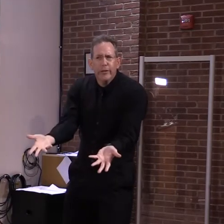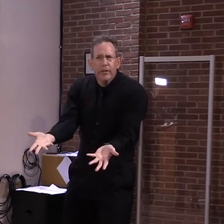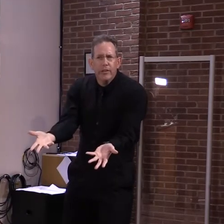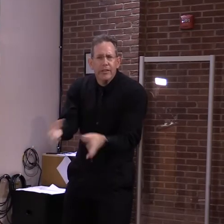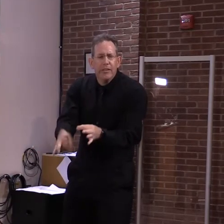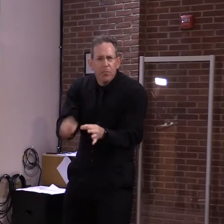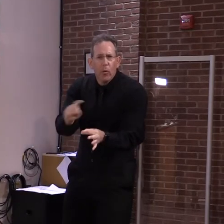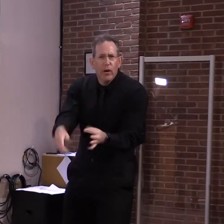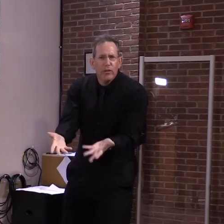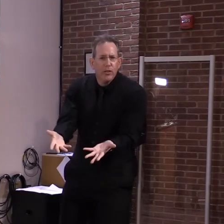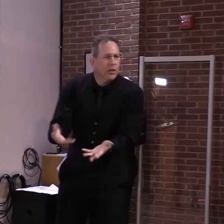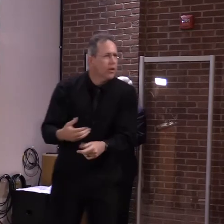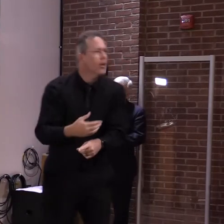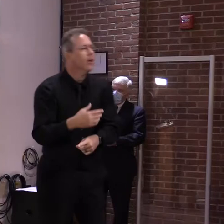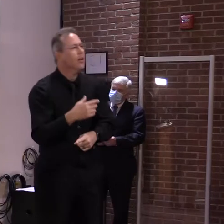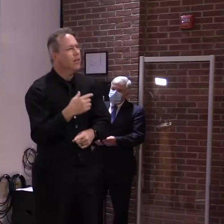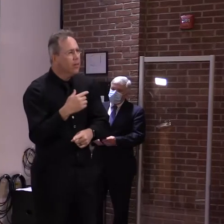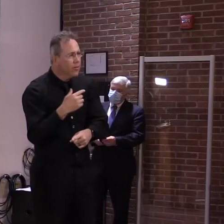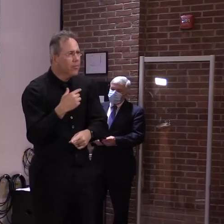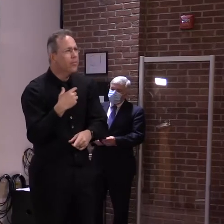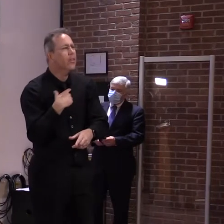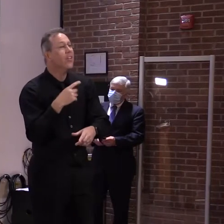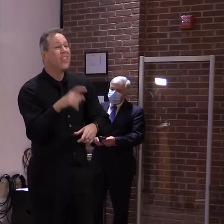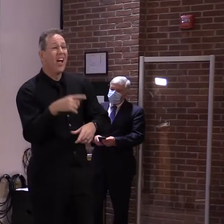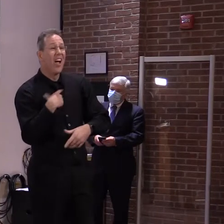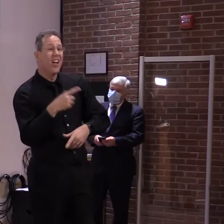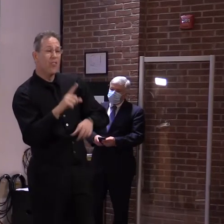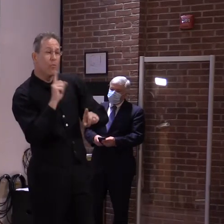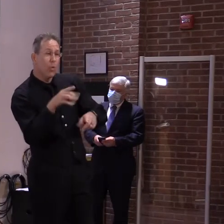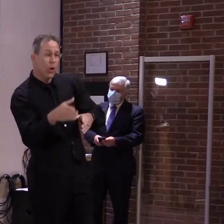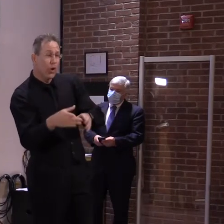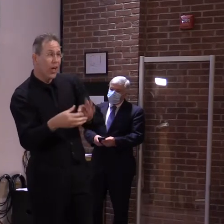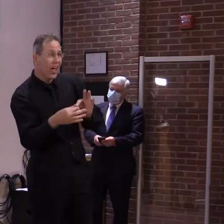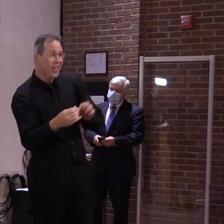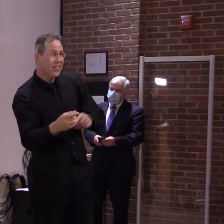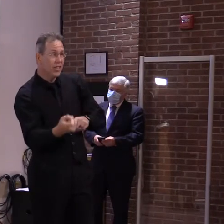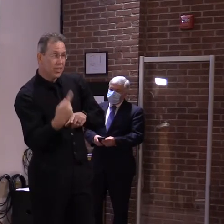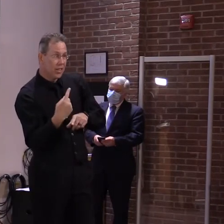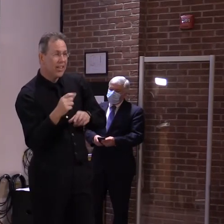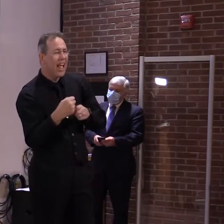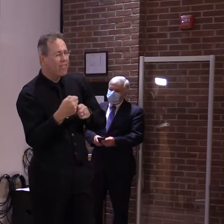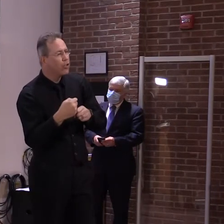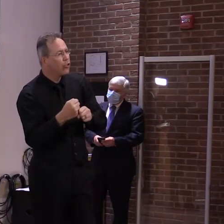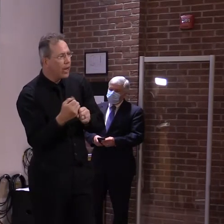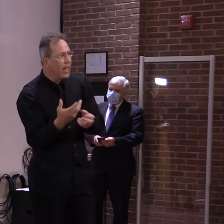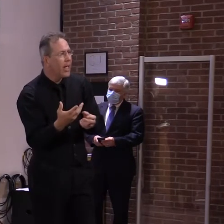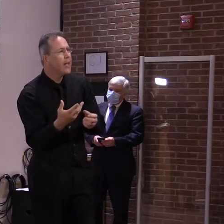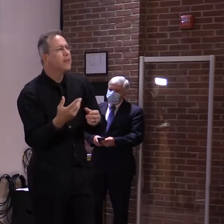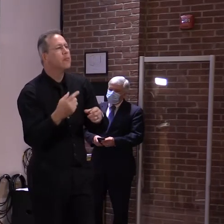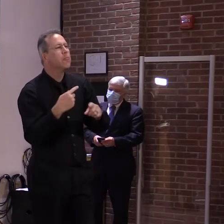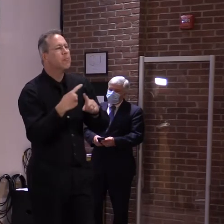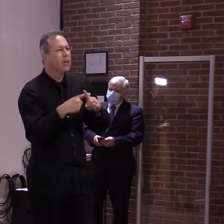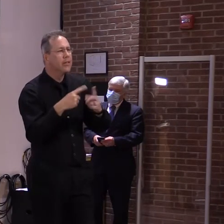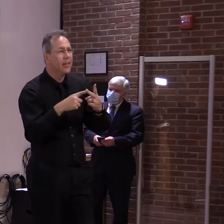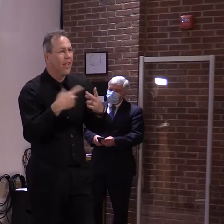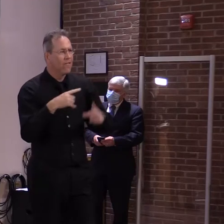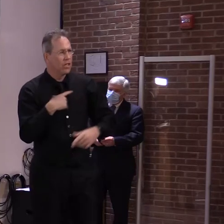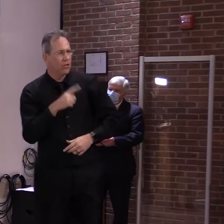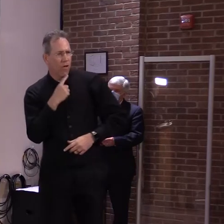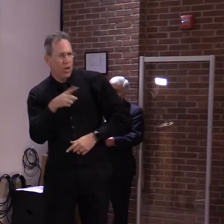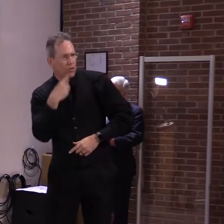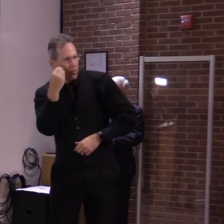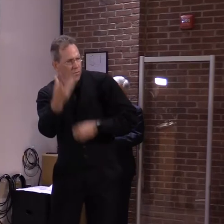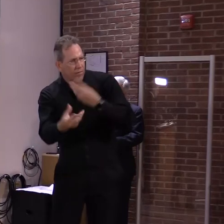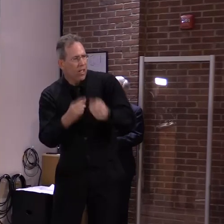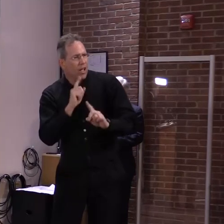It's a report that would have to be created, Greg. We've given you a path to the information. We've also responded with incredibly granular information about